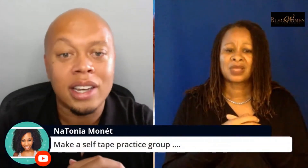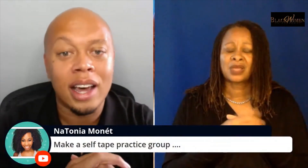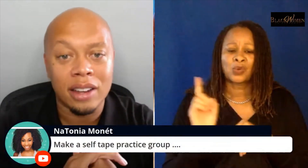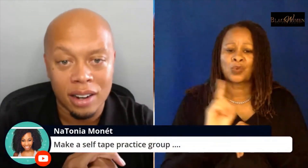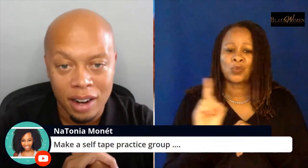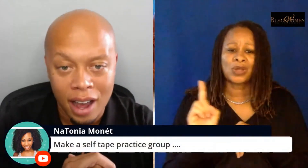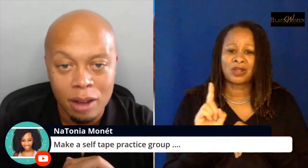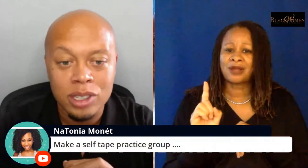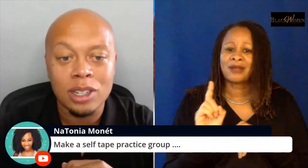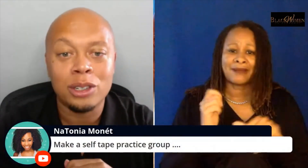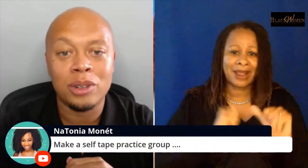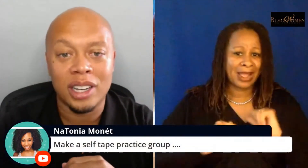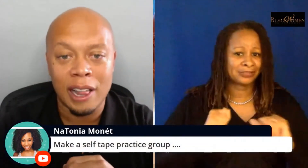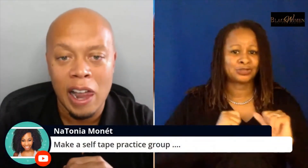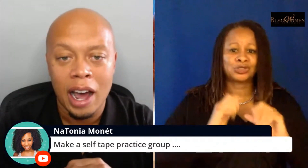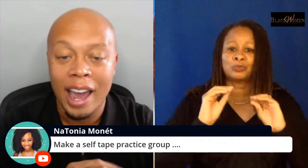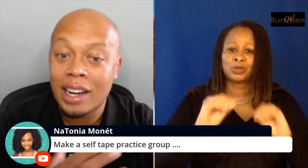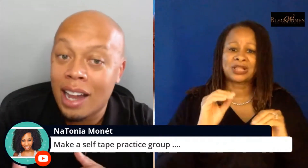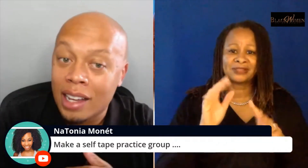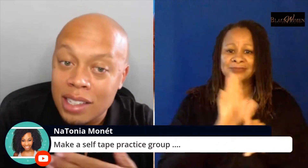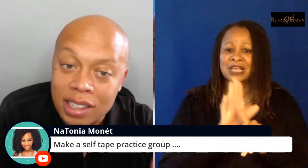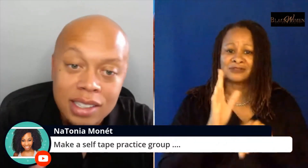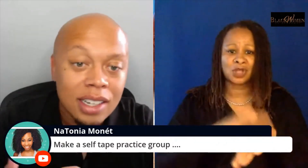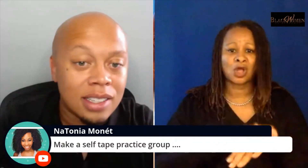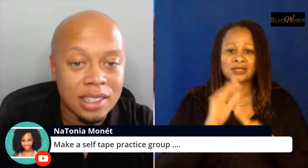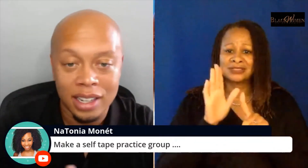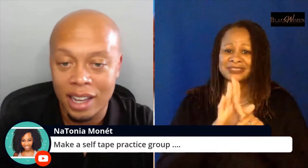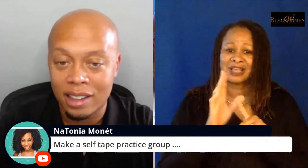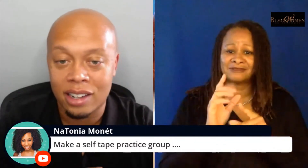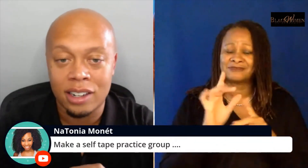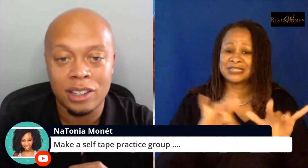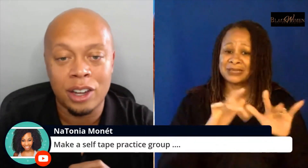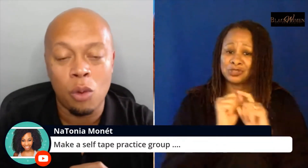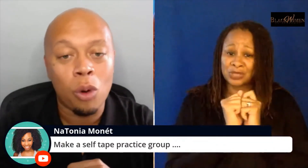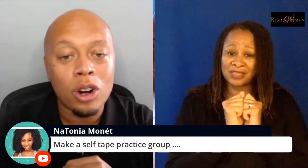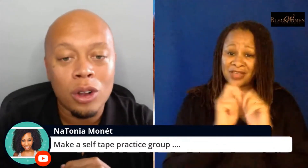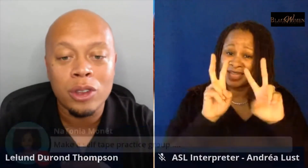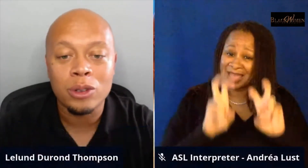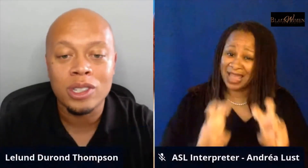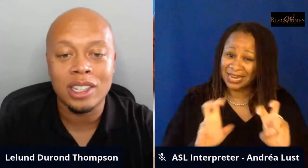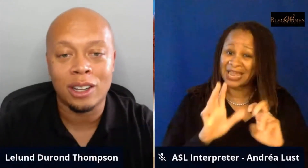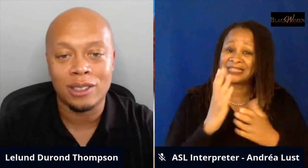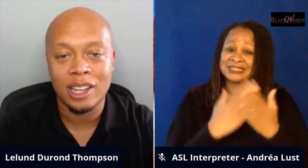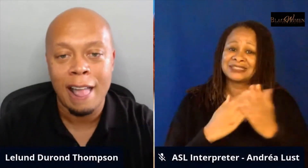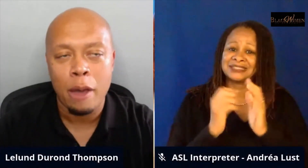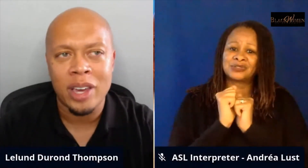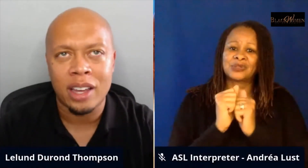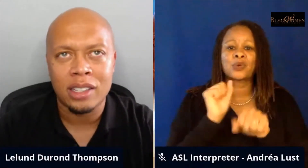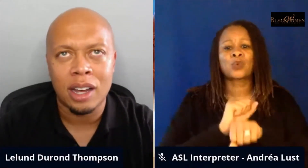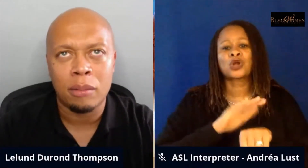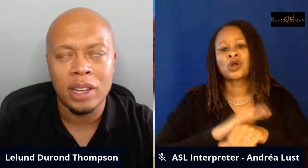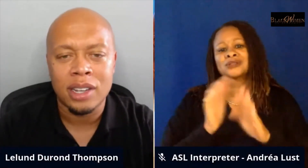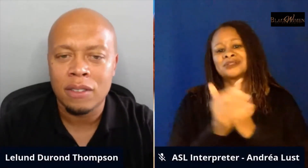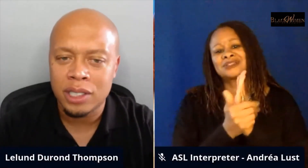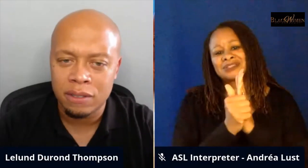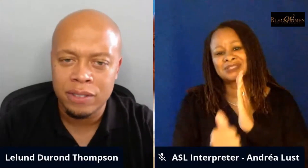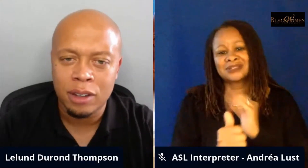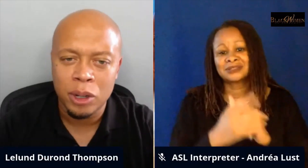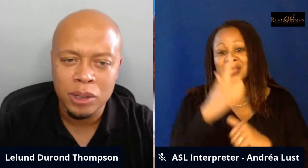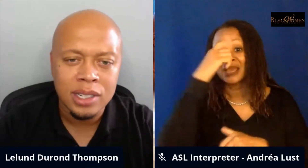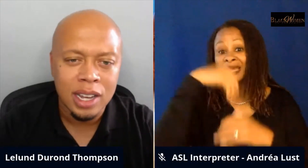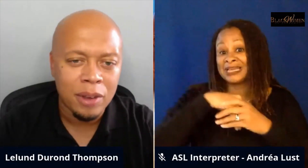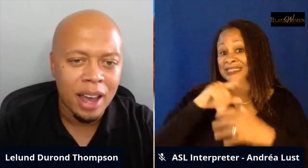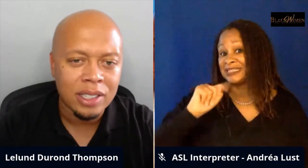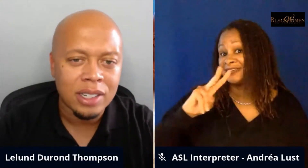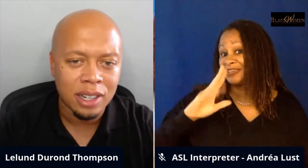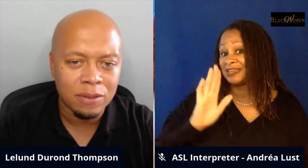tapes together. Absolutely. Analyzing the scenes together, work on those skills, because in television and film,